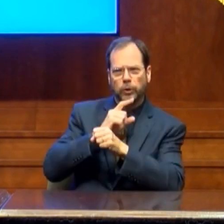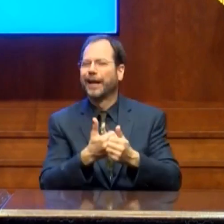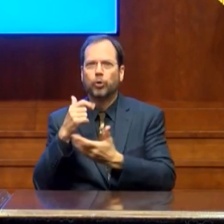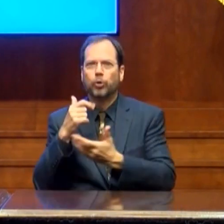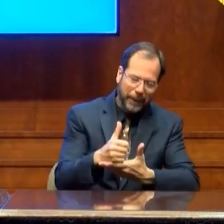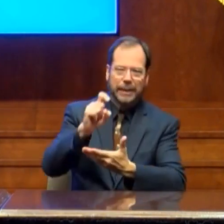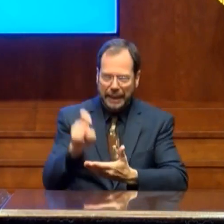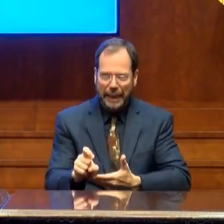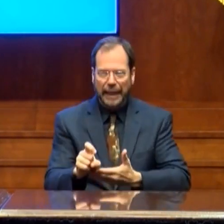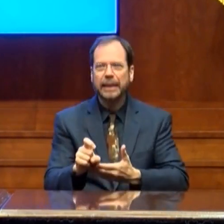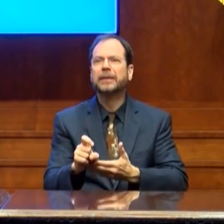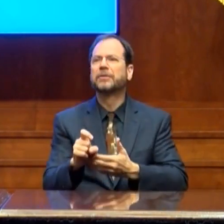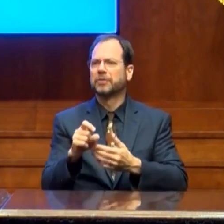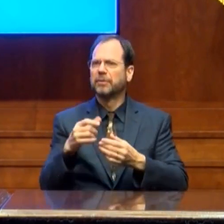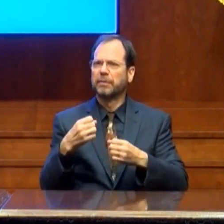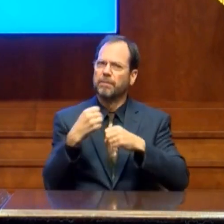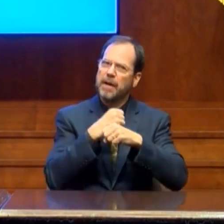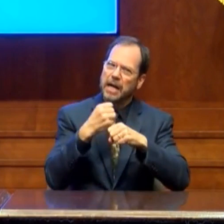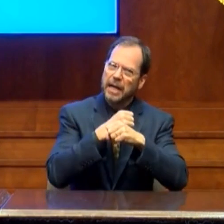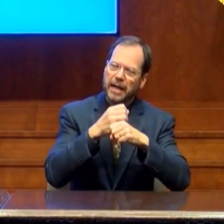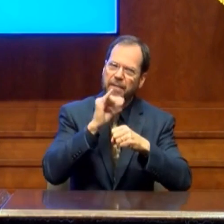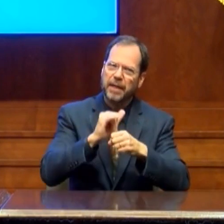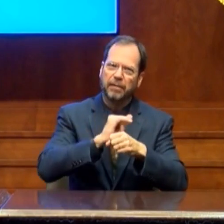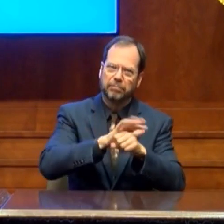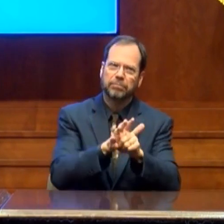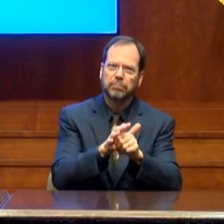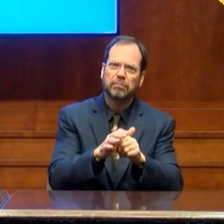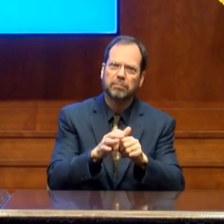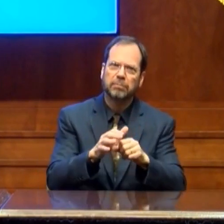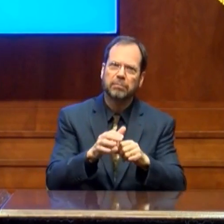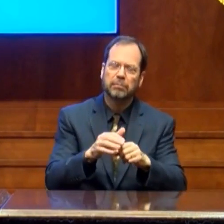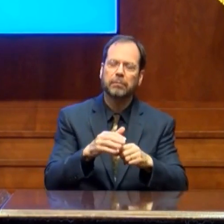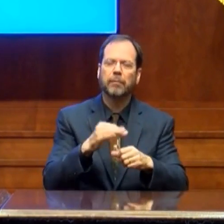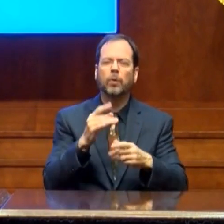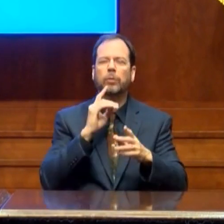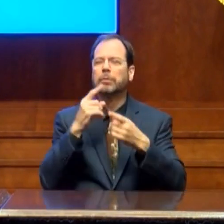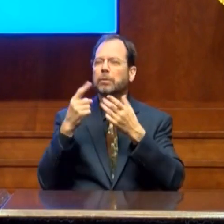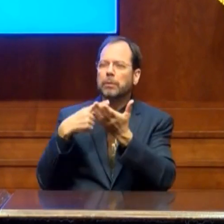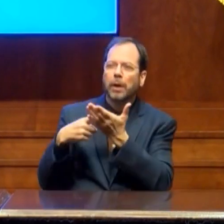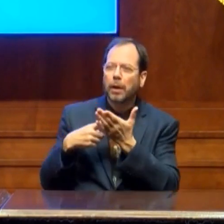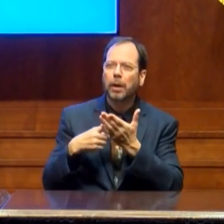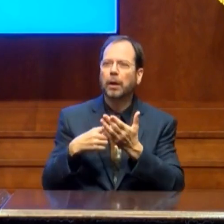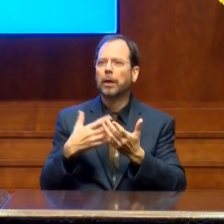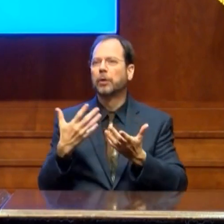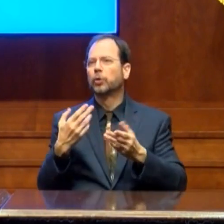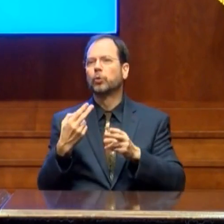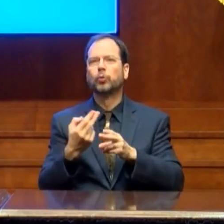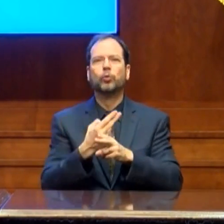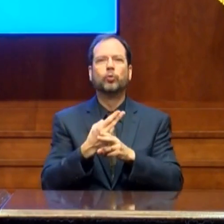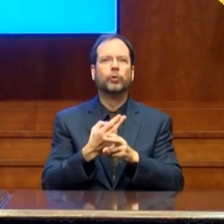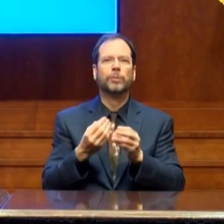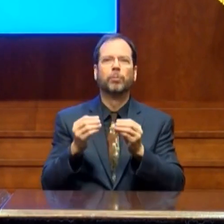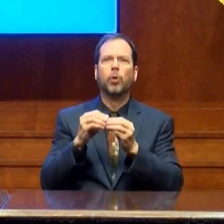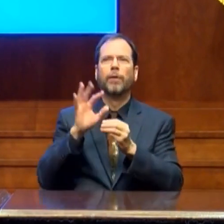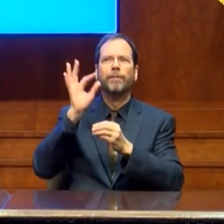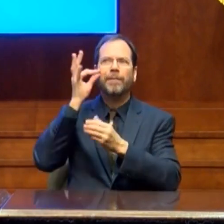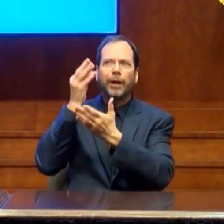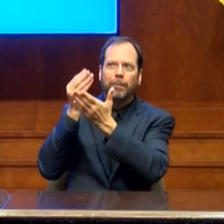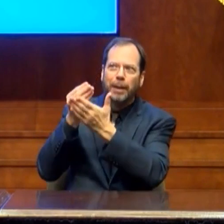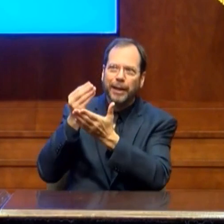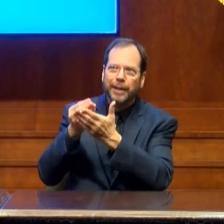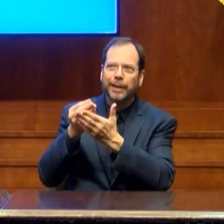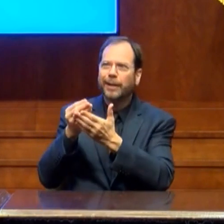to assist Texas in its ongoing fight against the coronavirus. And so we talked about the strategic use of more